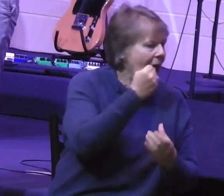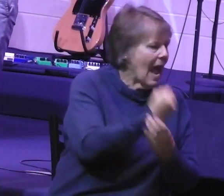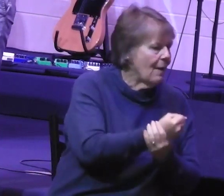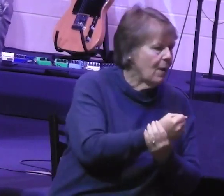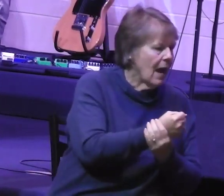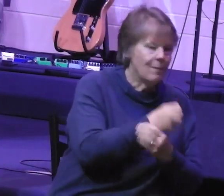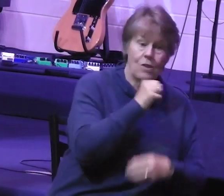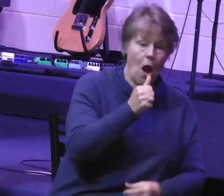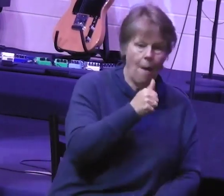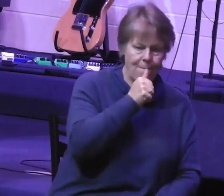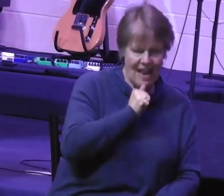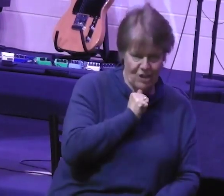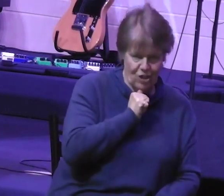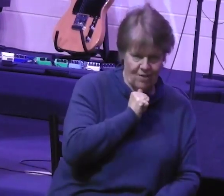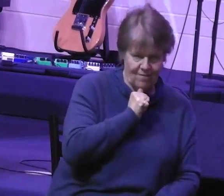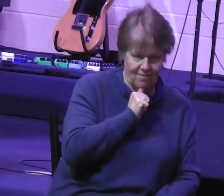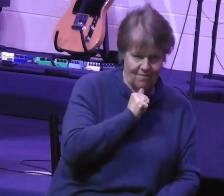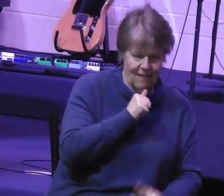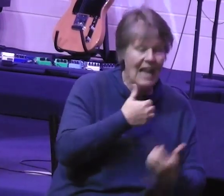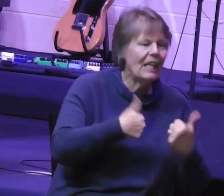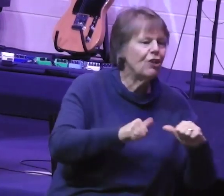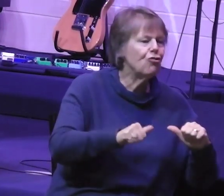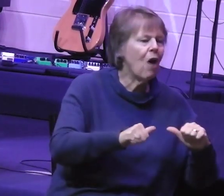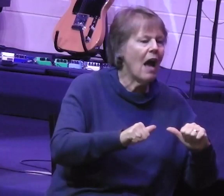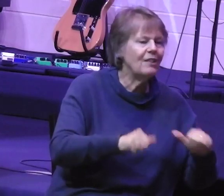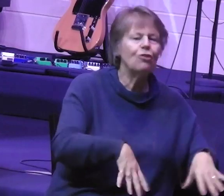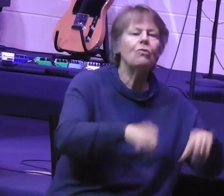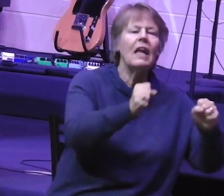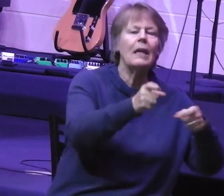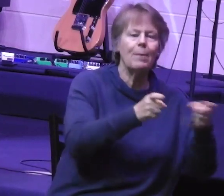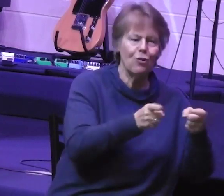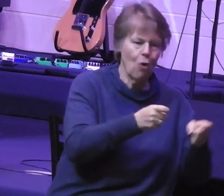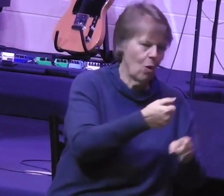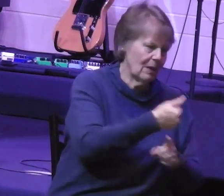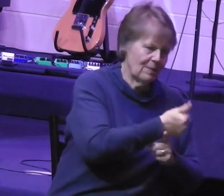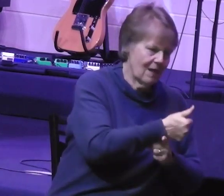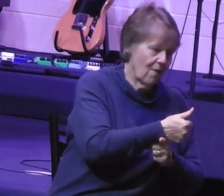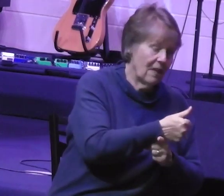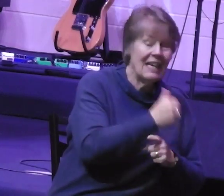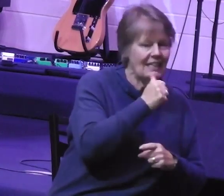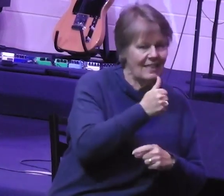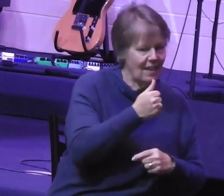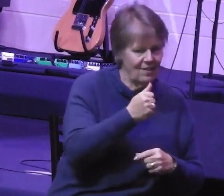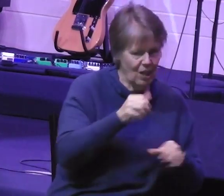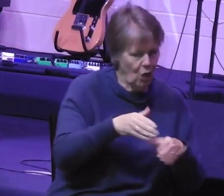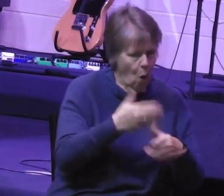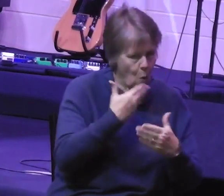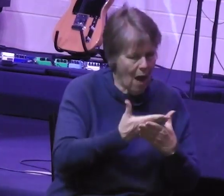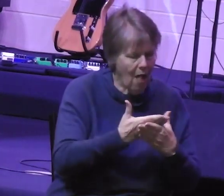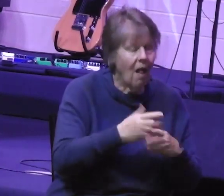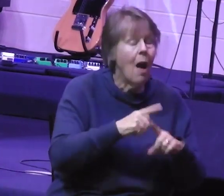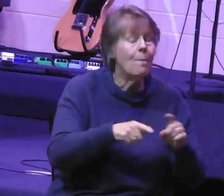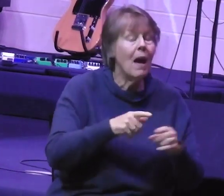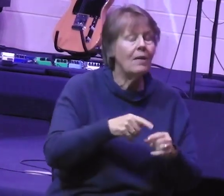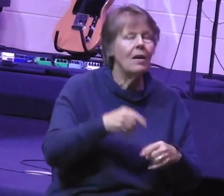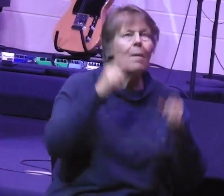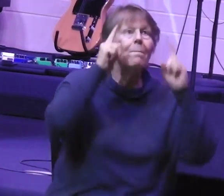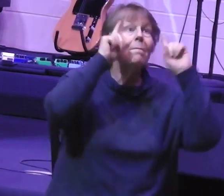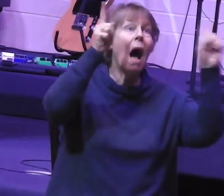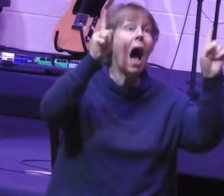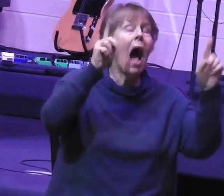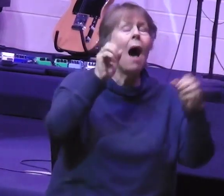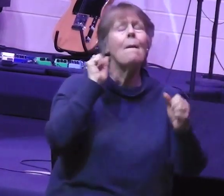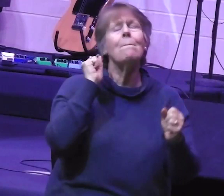really turn out very well. But finally, Abraham has his son, Isaac. And so we get to this point in the story where we're all